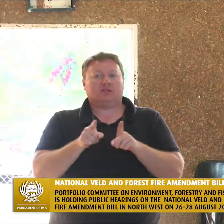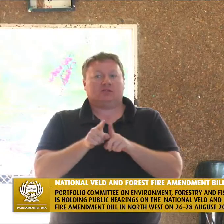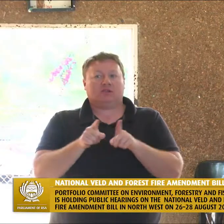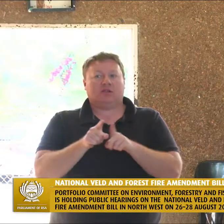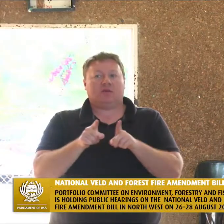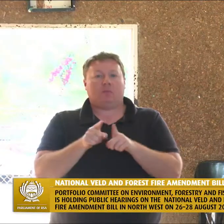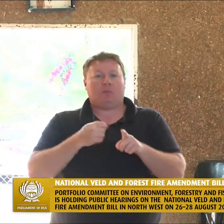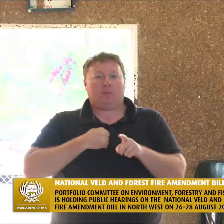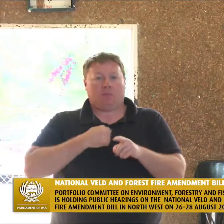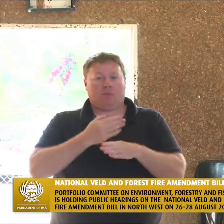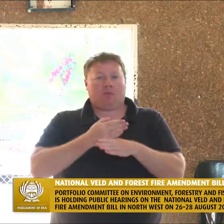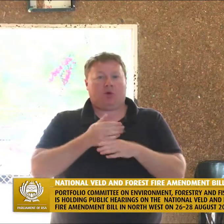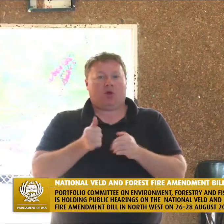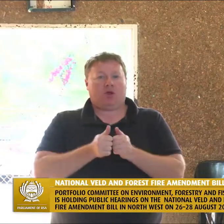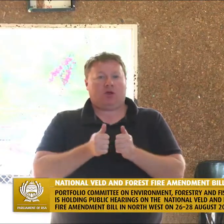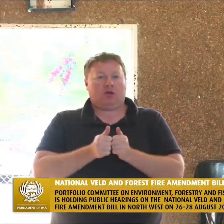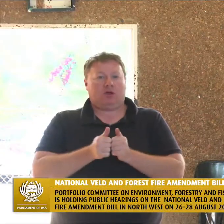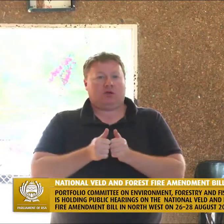rasiwani